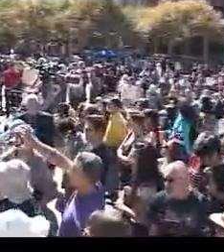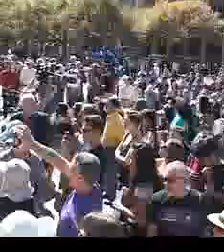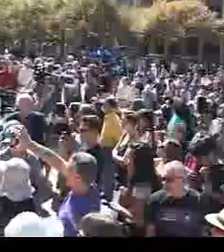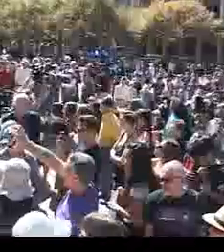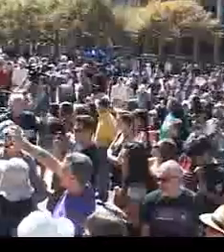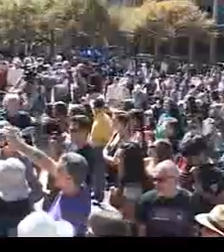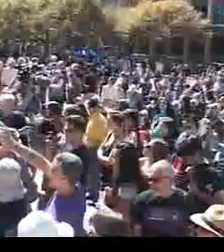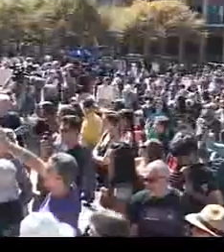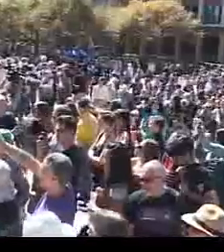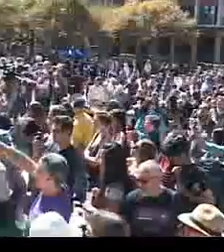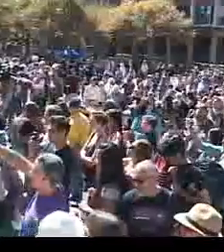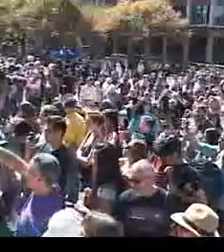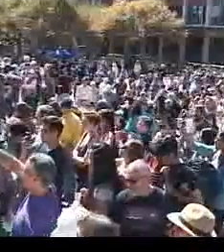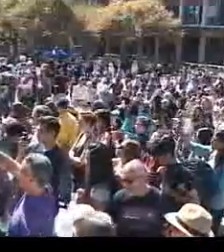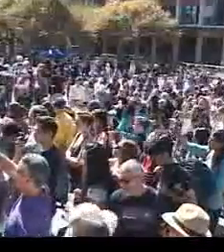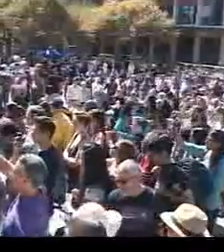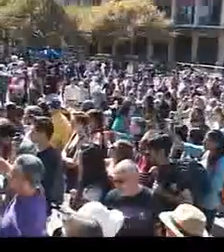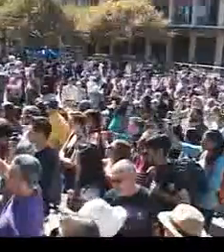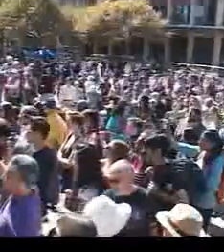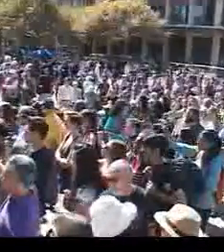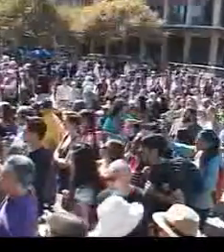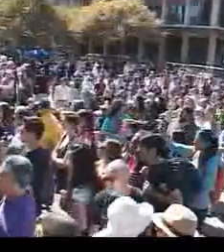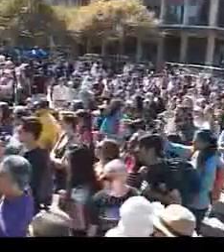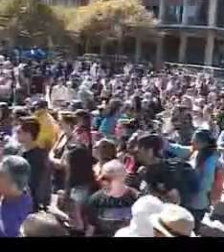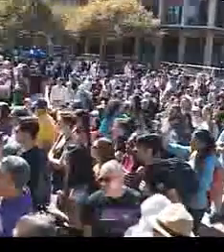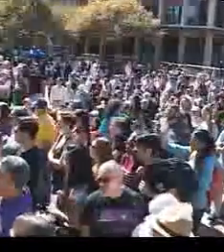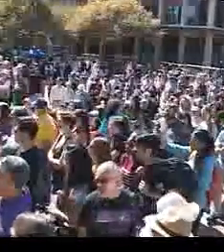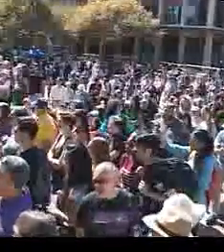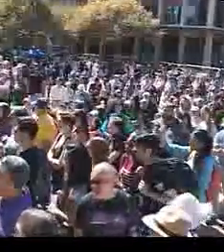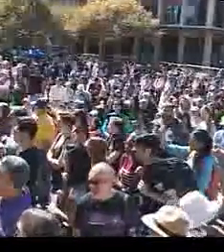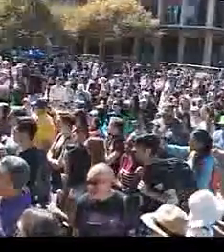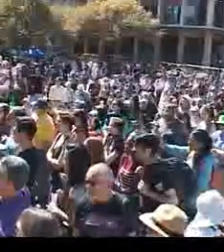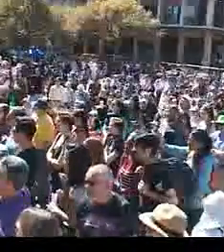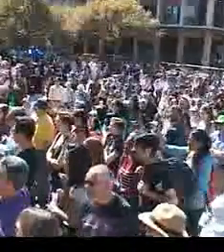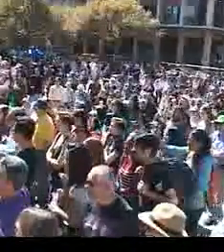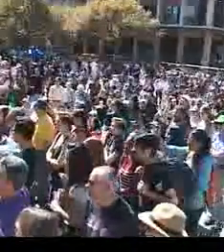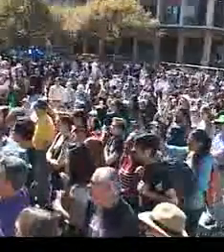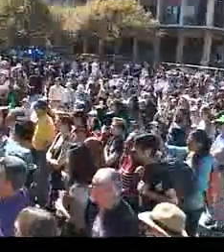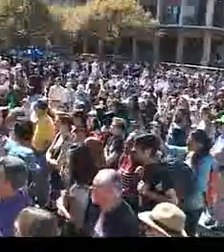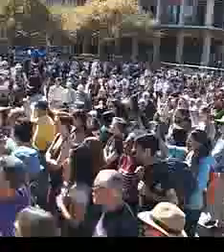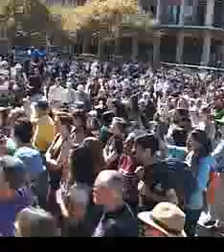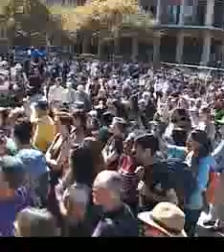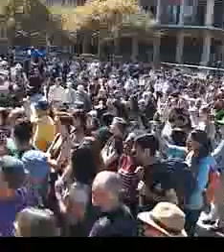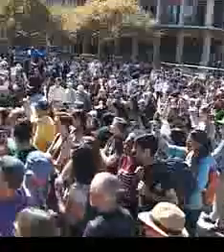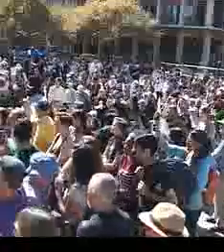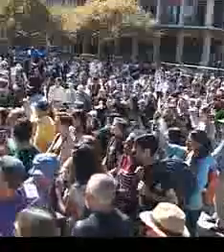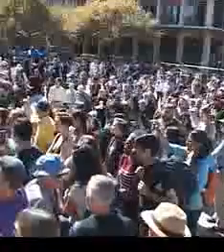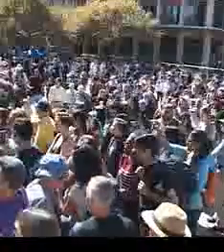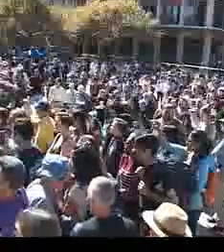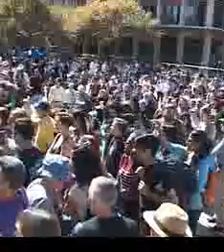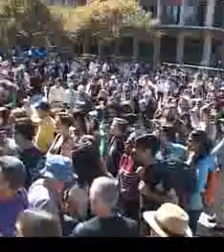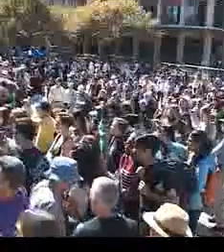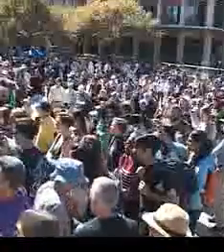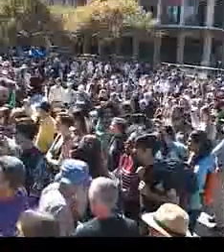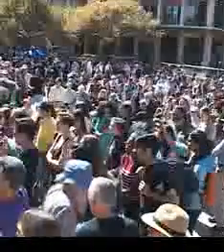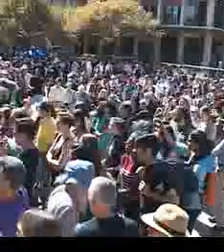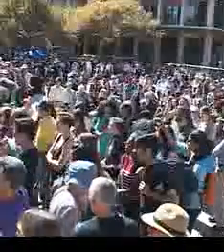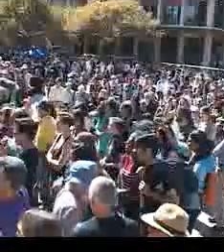it again and again and again till it's rescinded. Appeal. All right. But there's another way. There's another